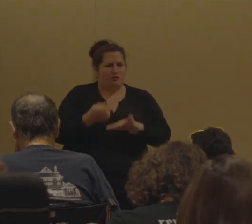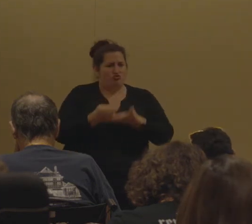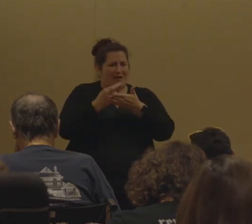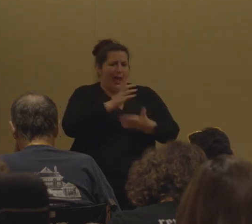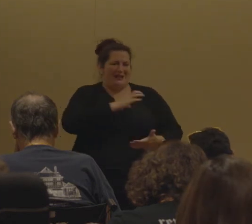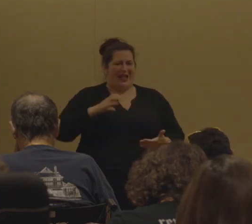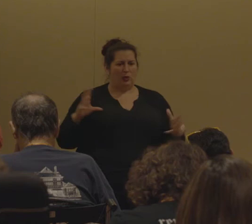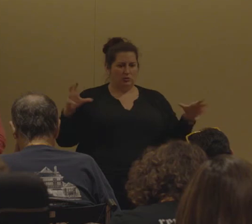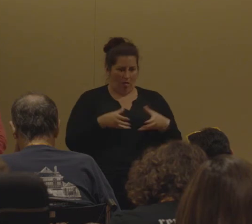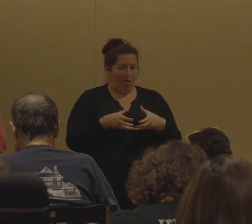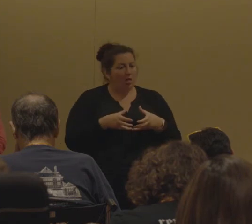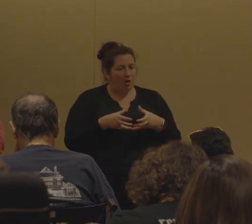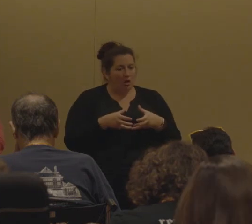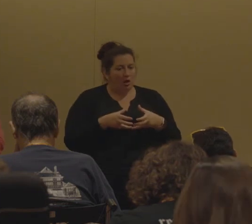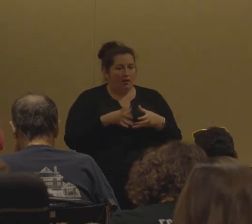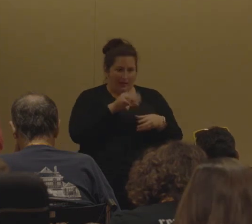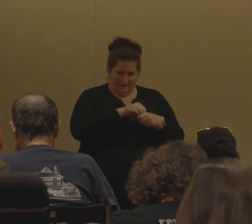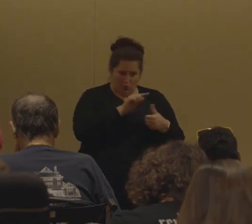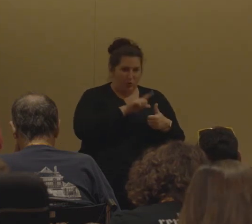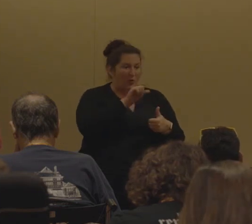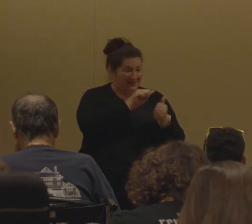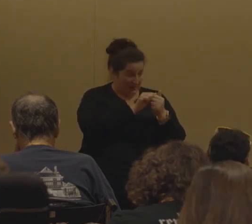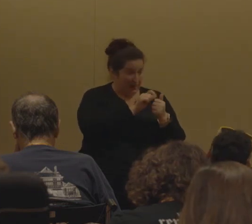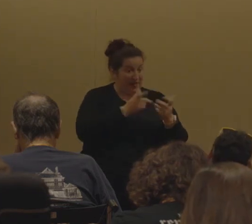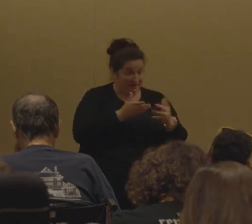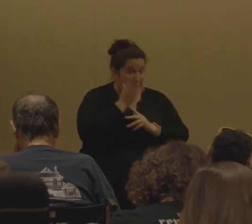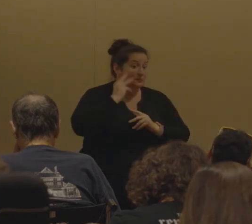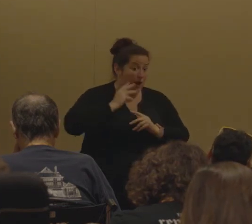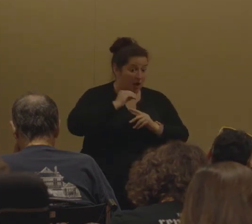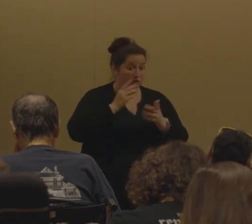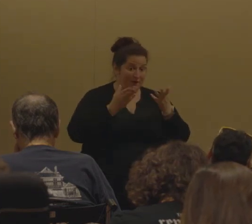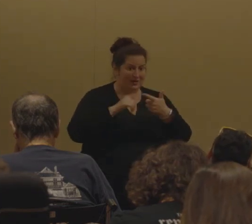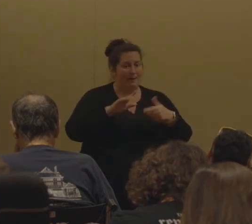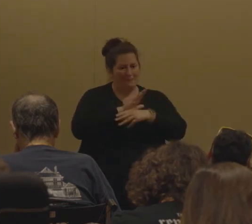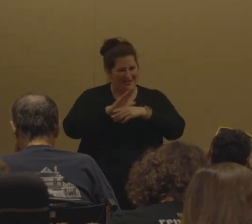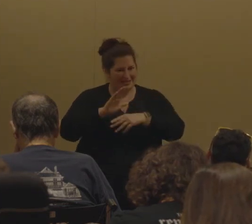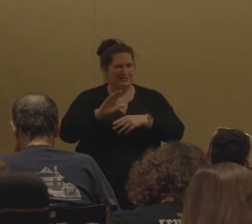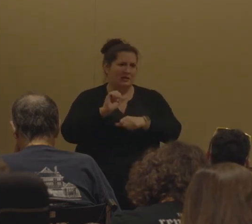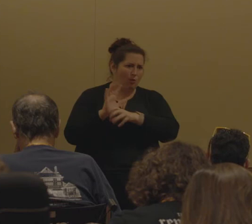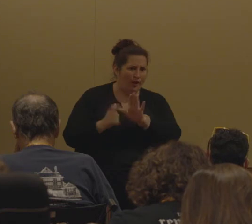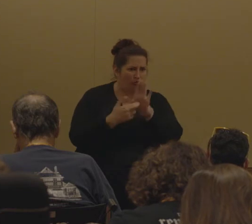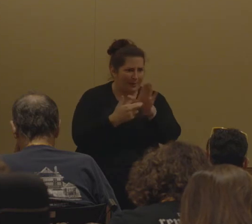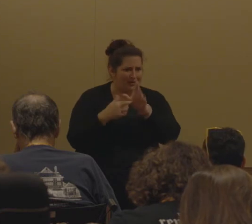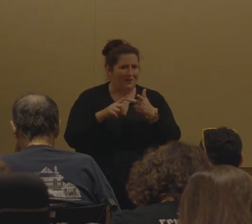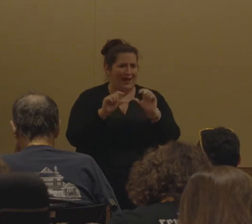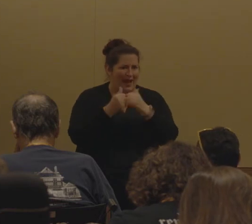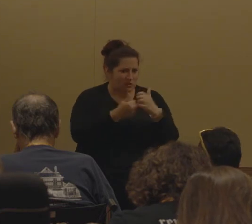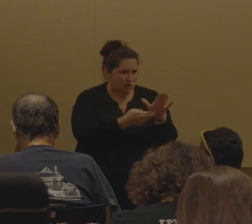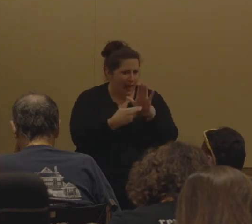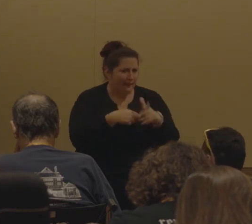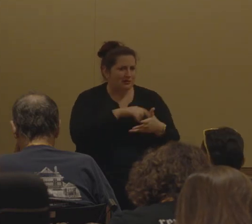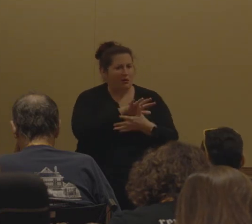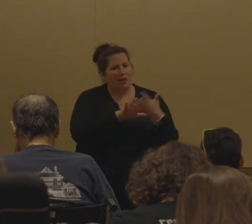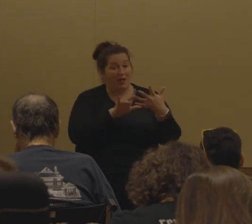rehab council consists of individuals with disabilities that have gone through our services, businesses, employer reps, agency reps.